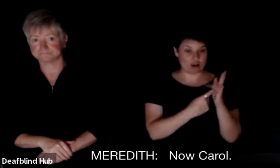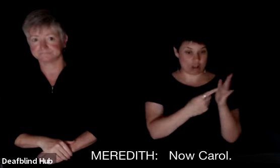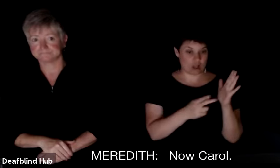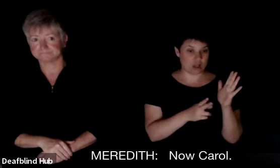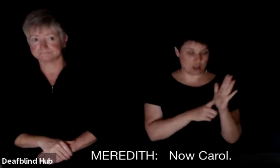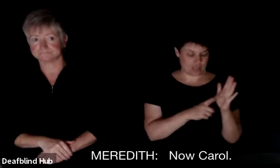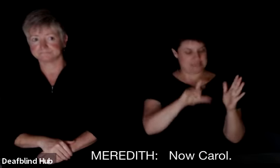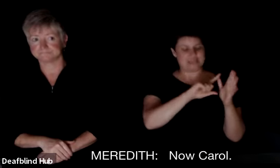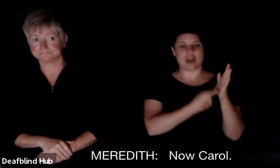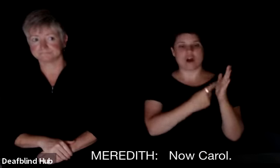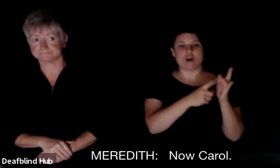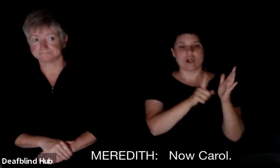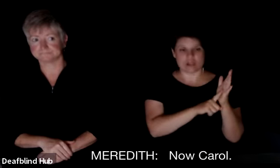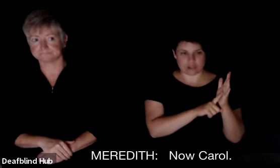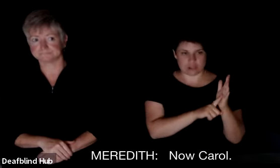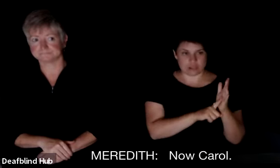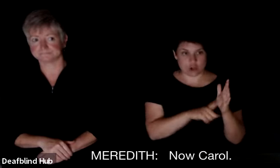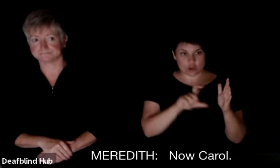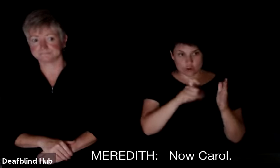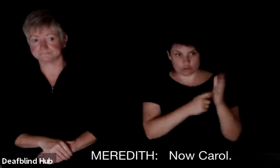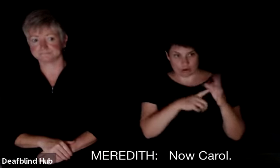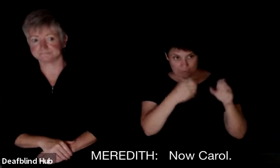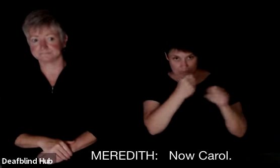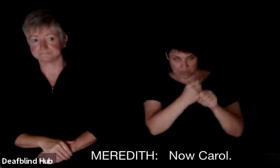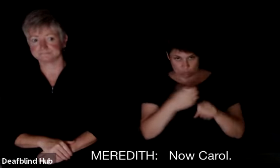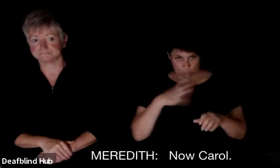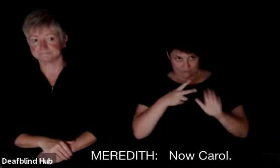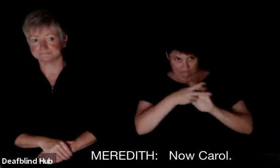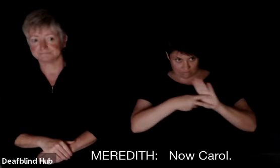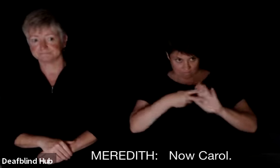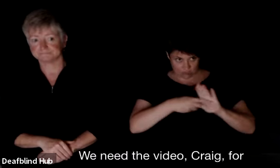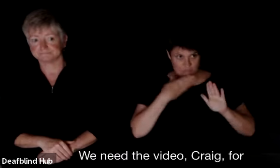Yep, and we need the video, Craig, for Carol.